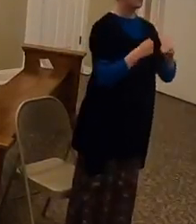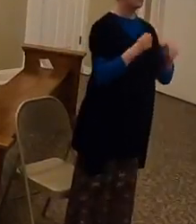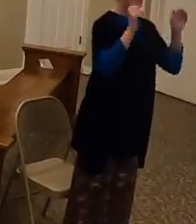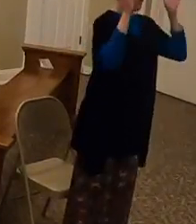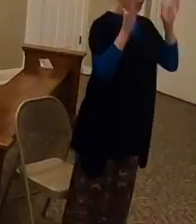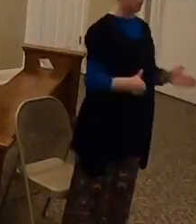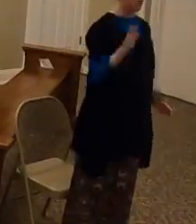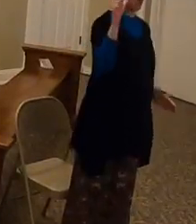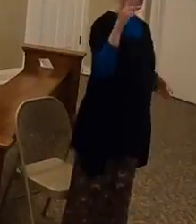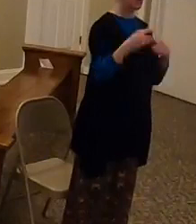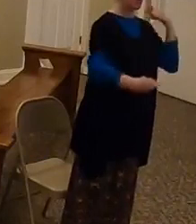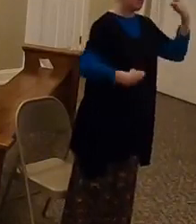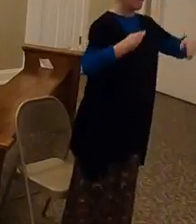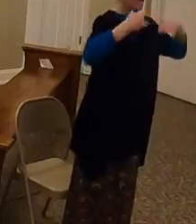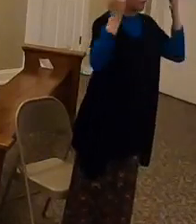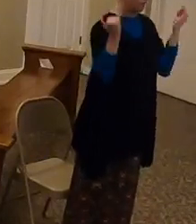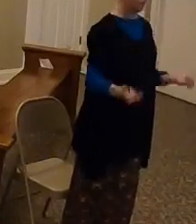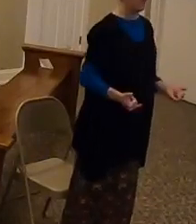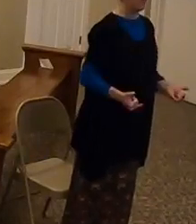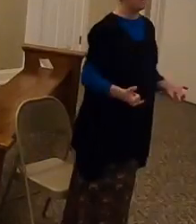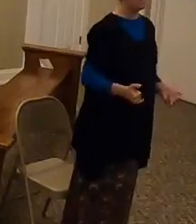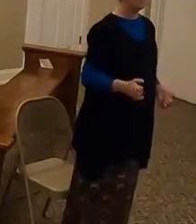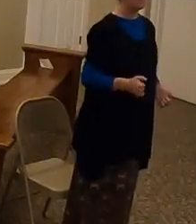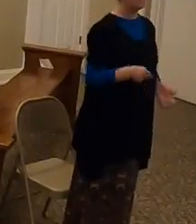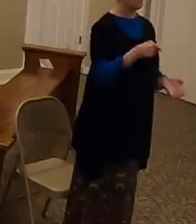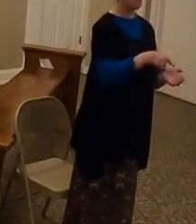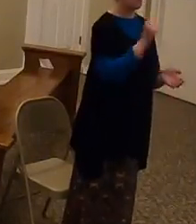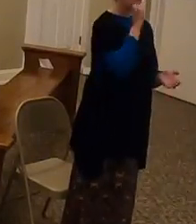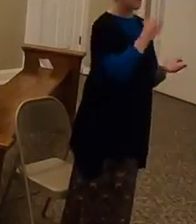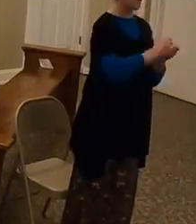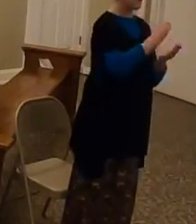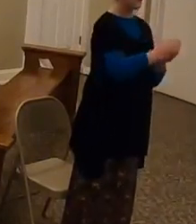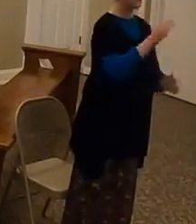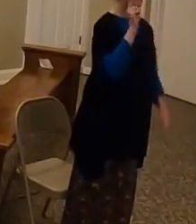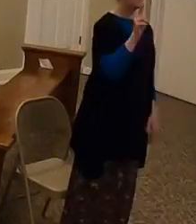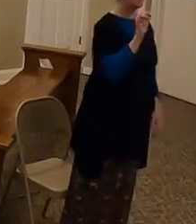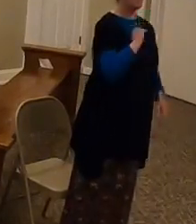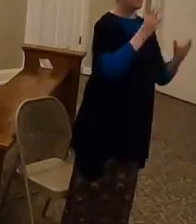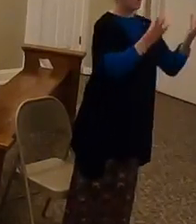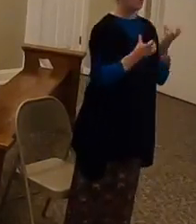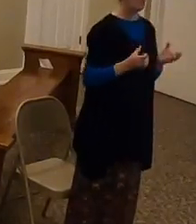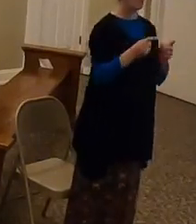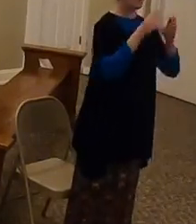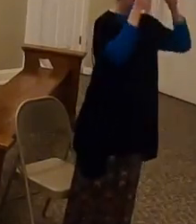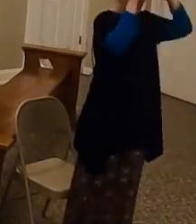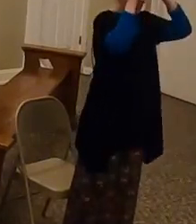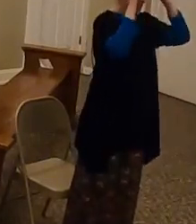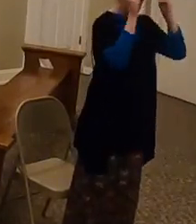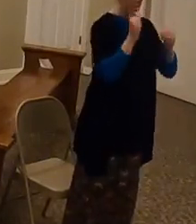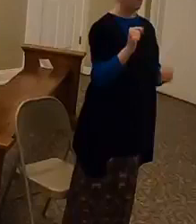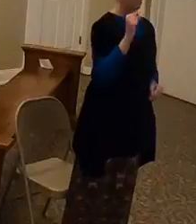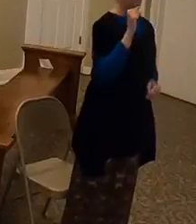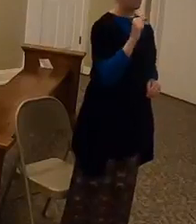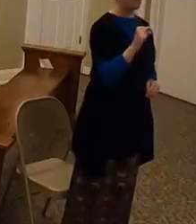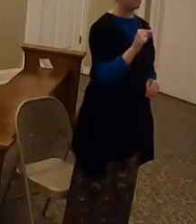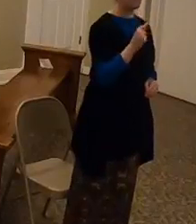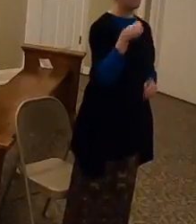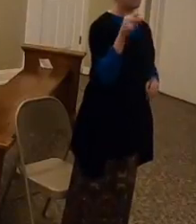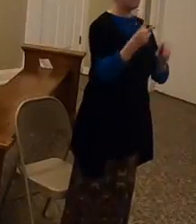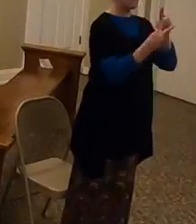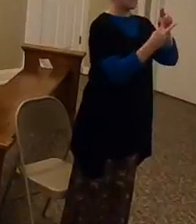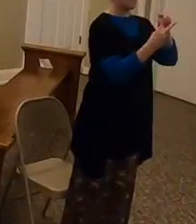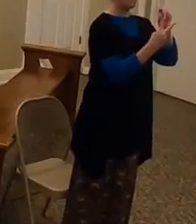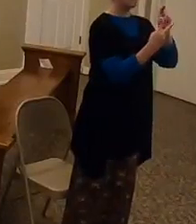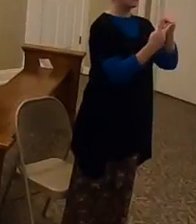personal revival right now. And this is lesson two. And I want to teach just for a little while from this subject, the